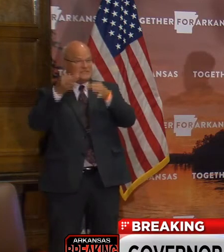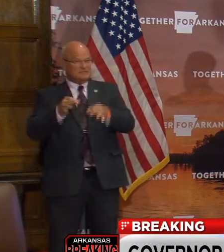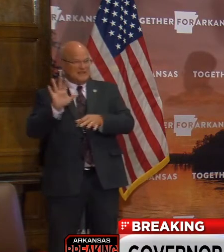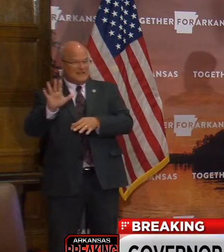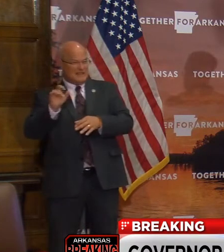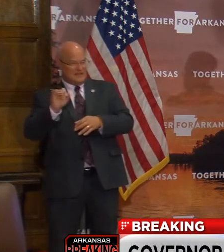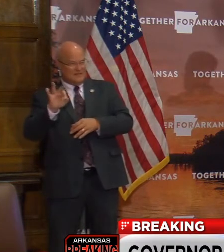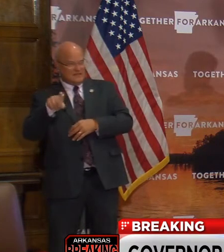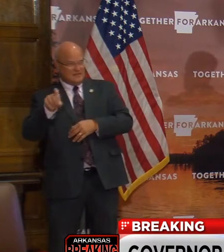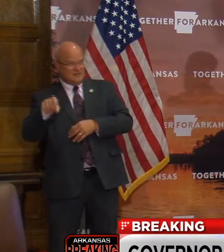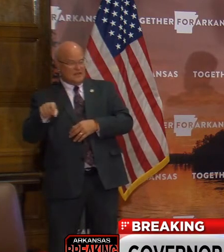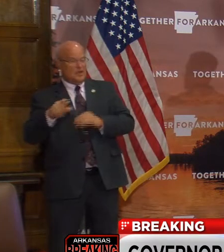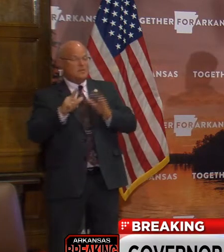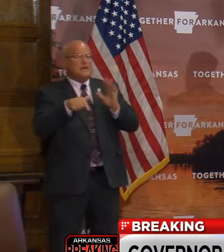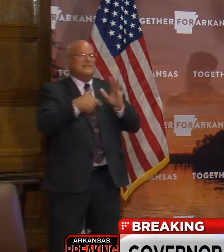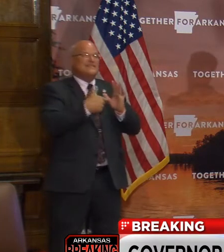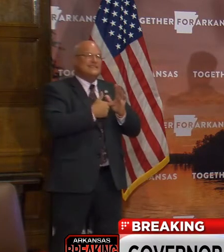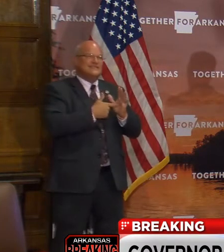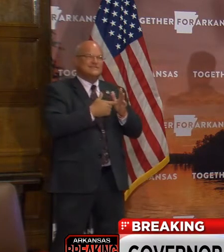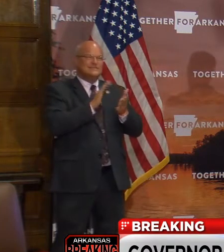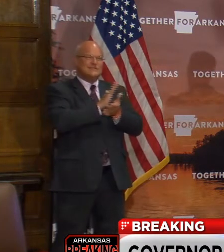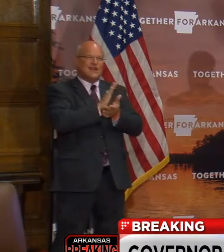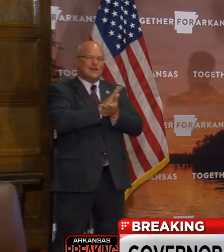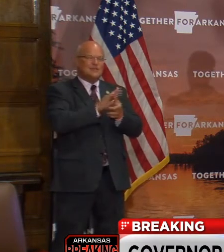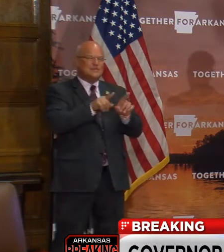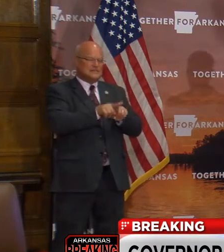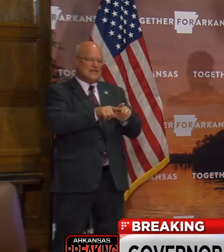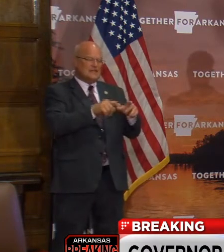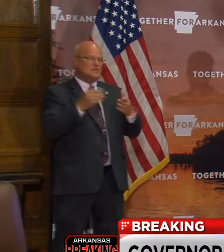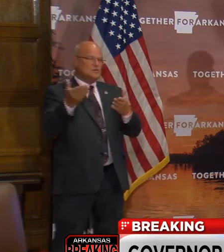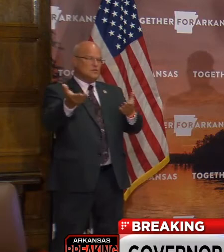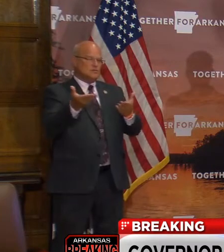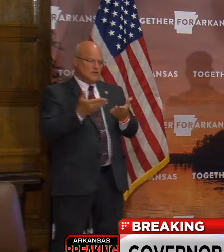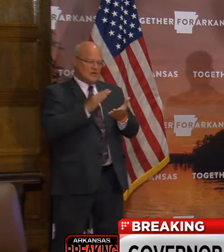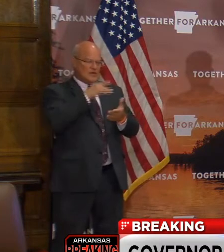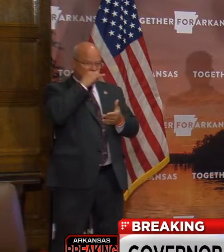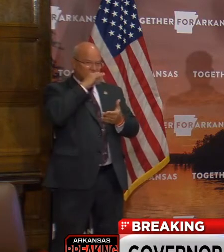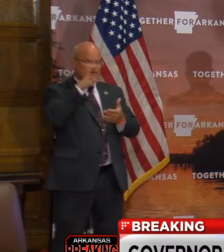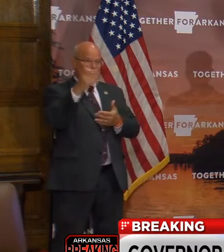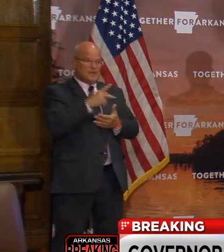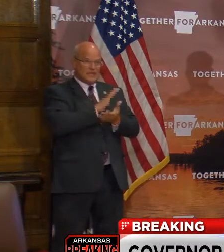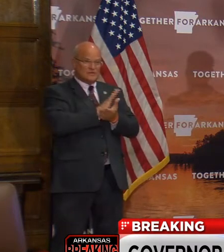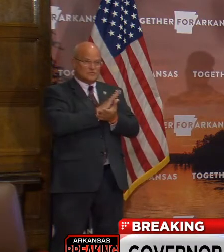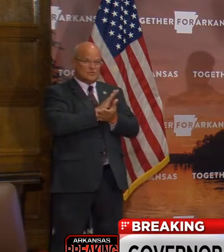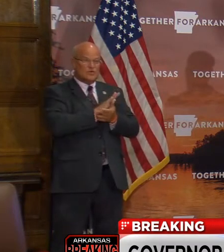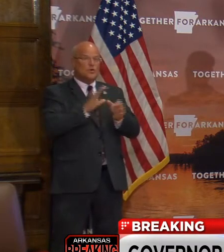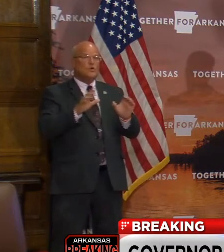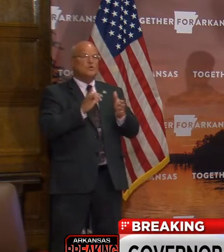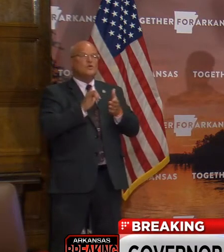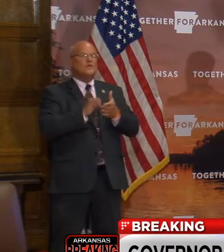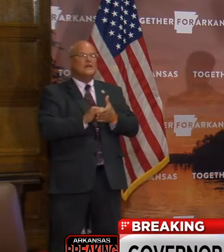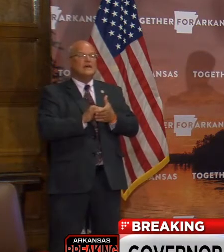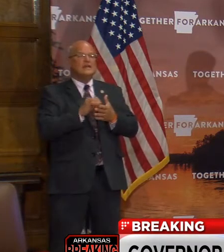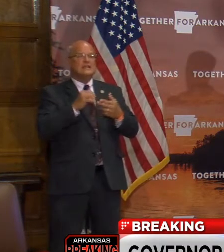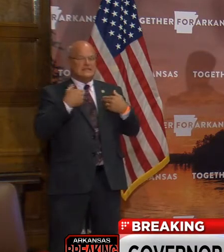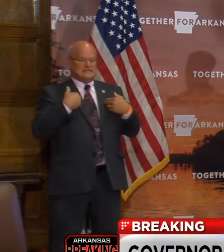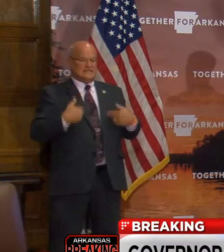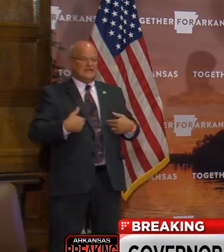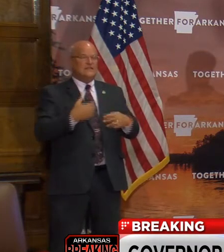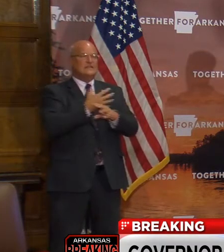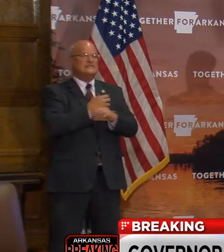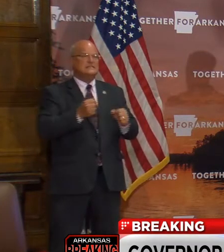are looking for guidance to be sure that as we bring our kids back to school, we do that in the healthiest